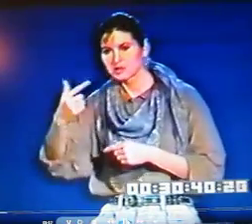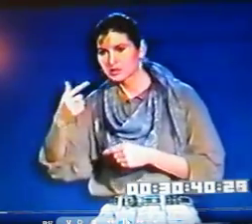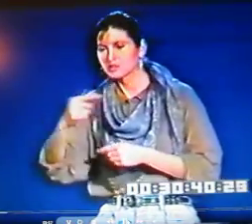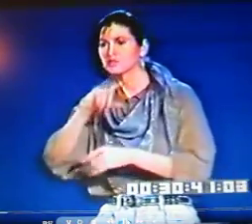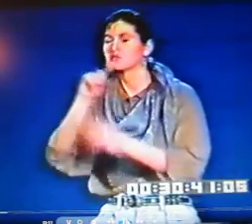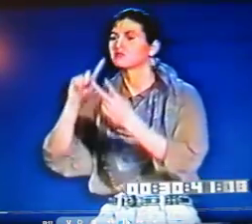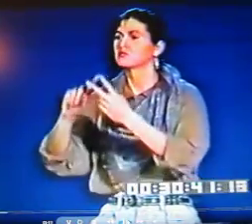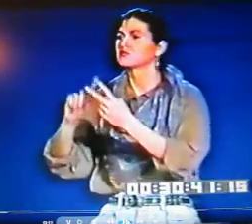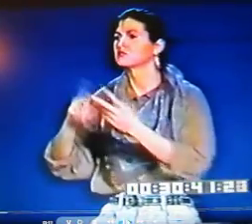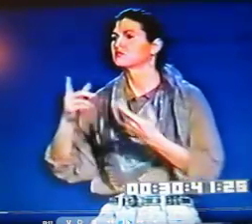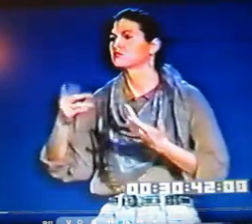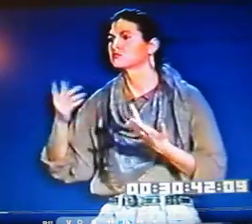nutmeg,